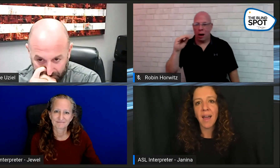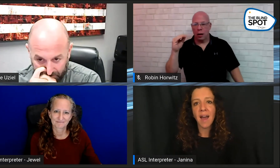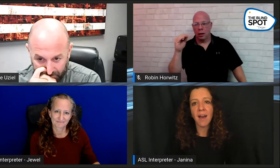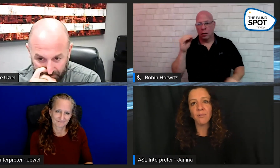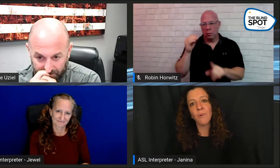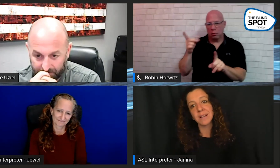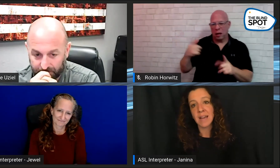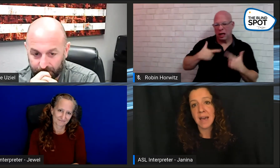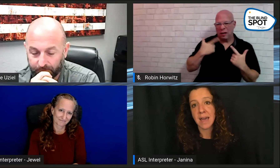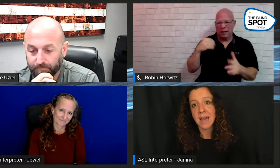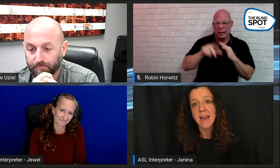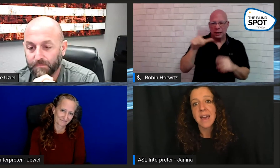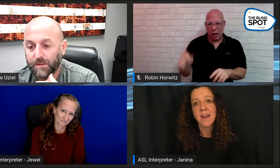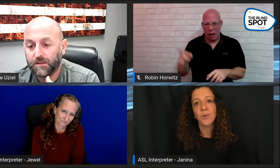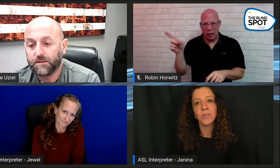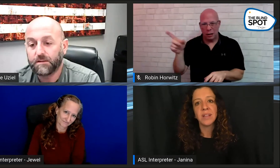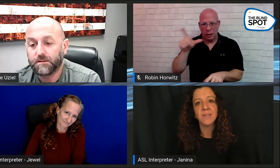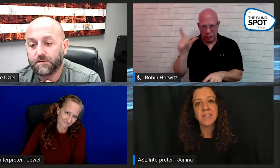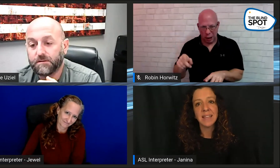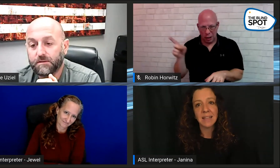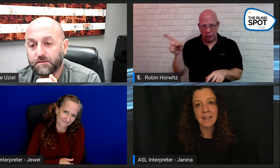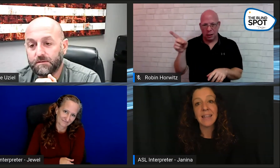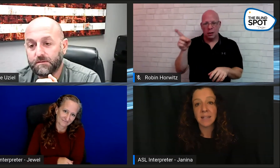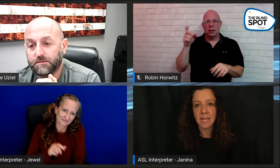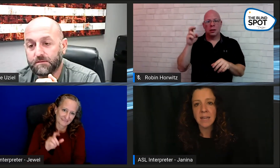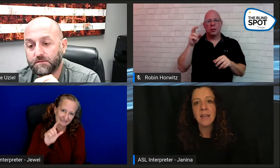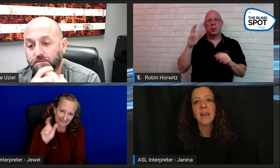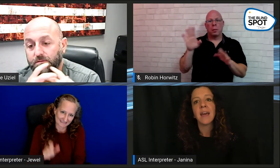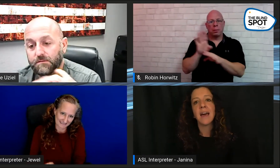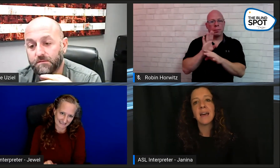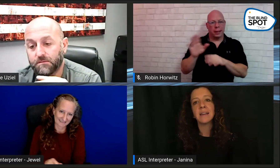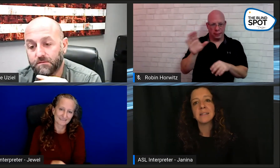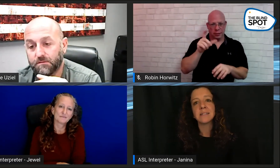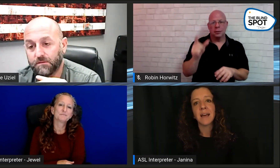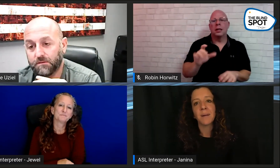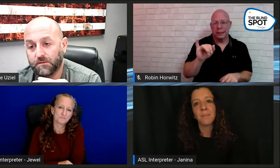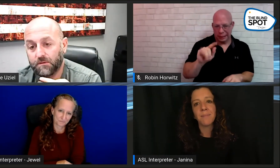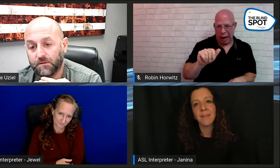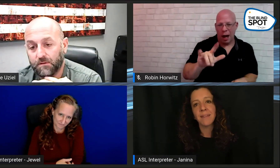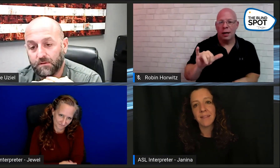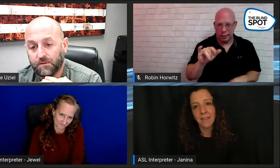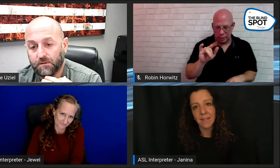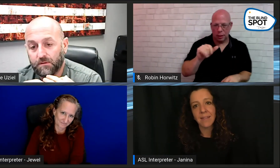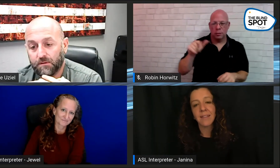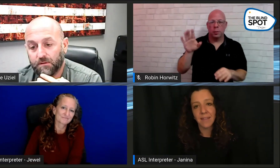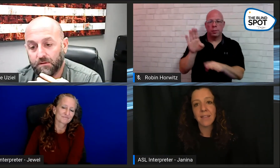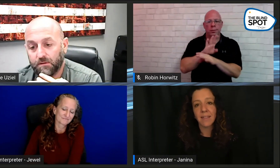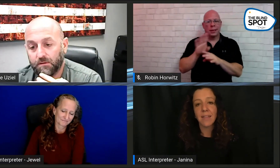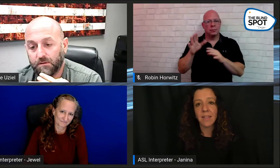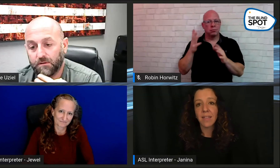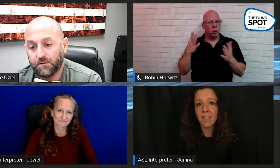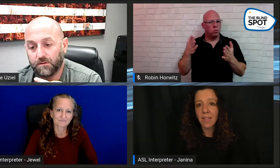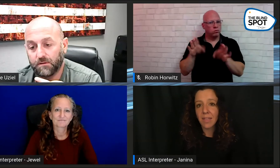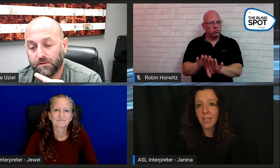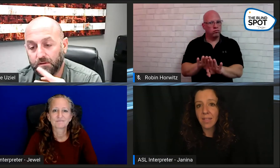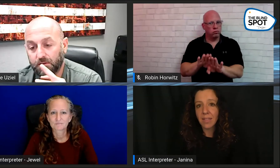Yeah, I'll give you an example. I have one guy who lives in Italy, and